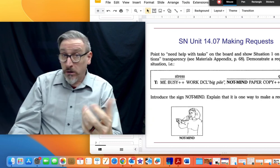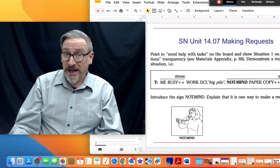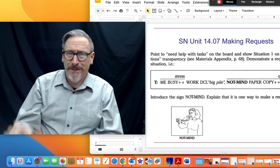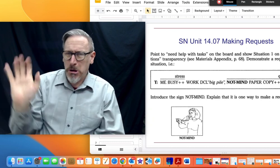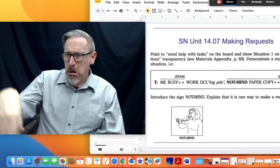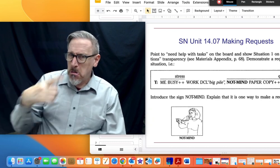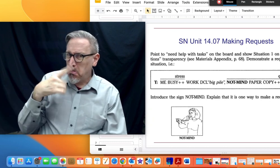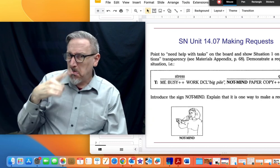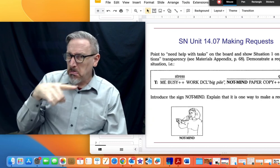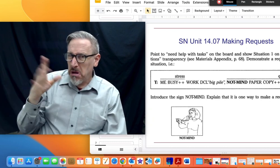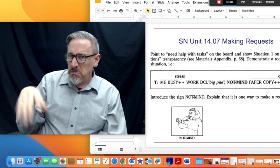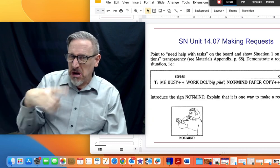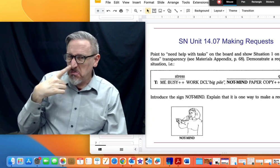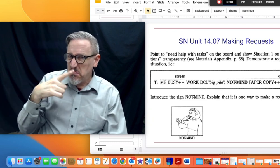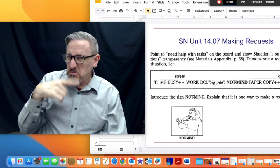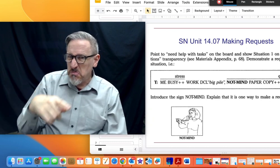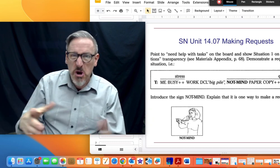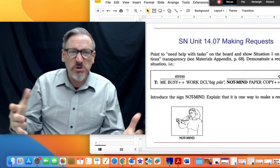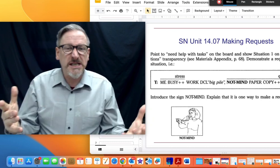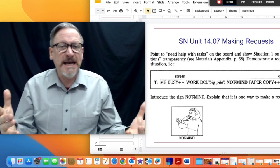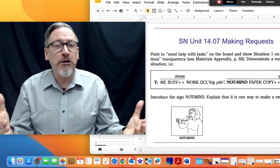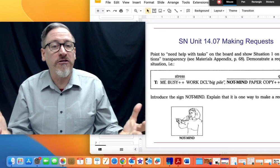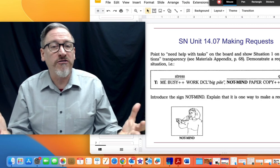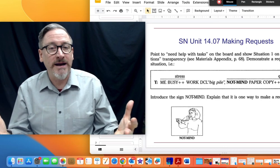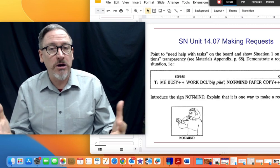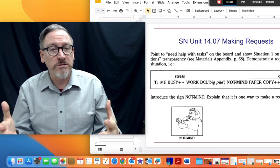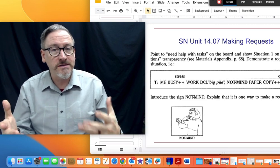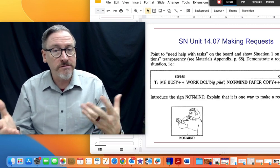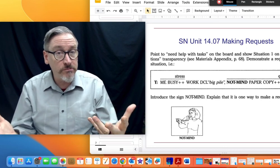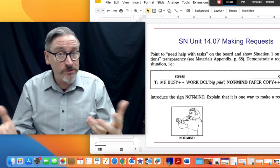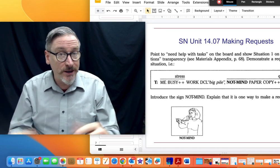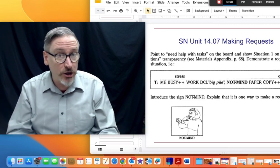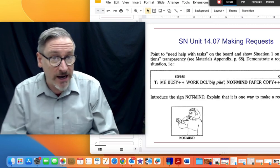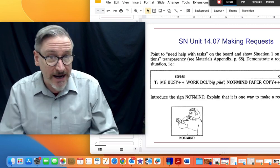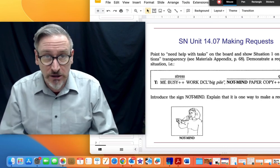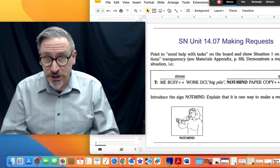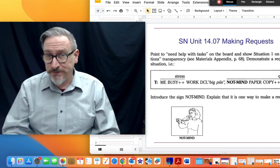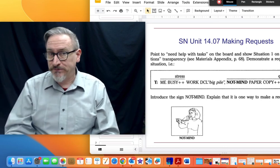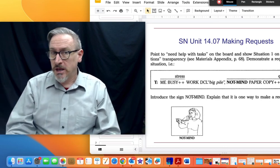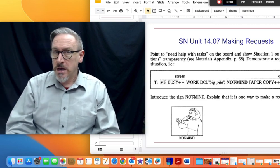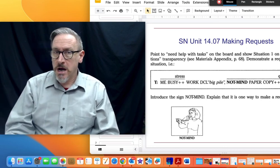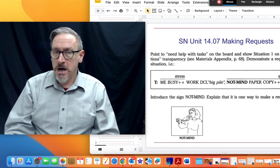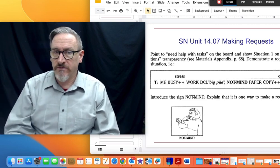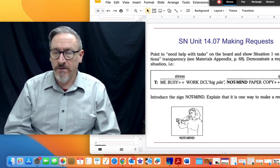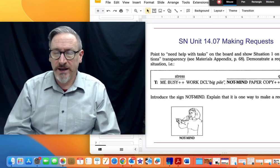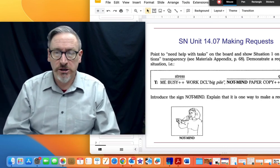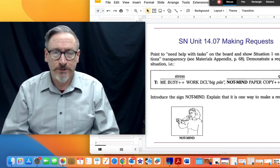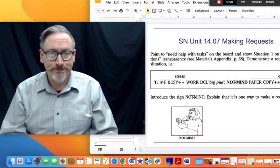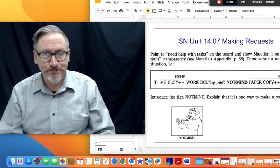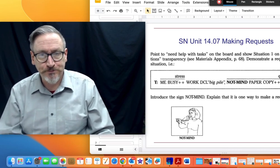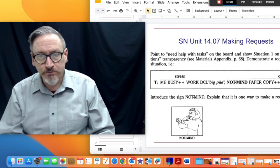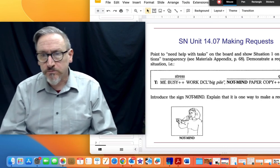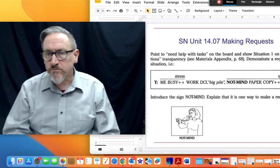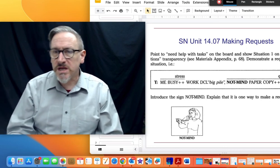Or it can be, oh, I don't mind. No skin off my nose. This would be a good analogy from